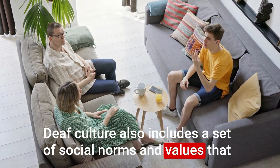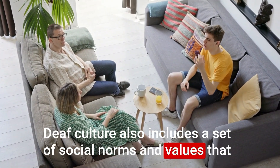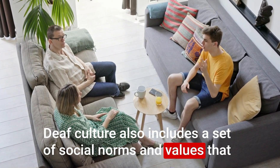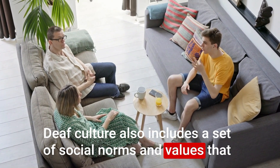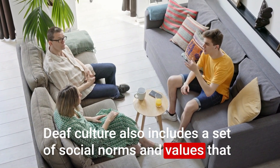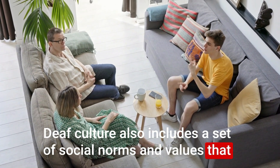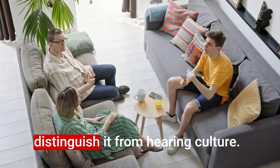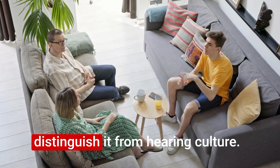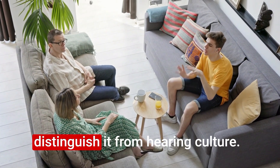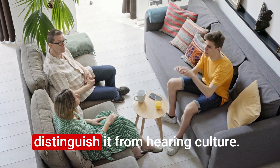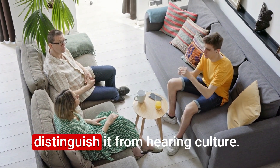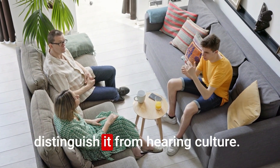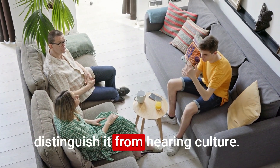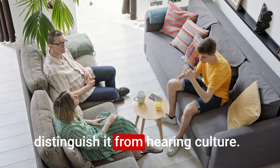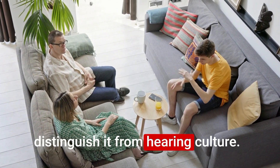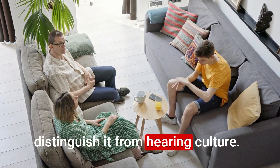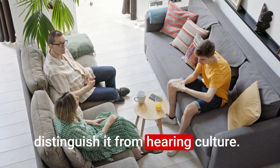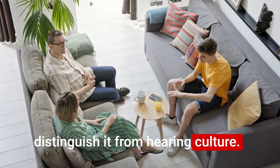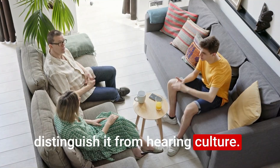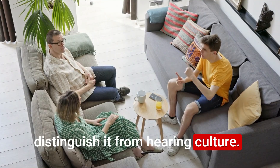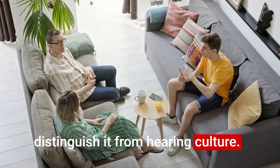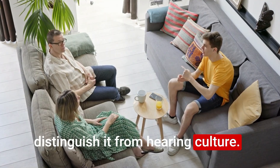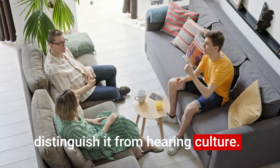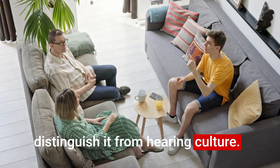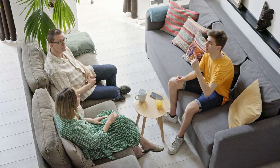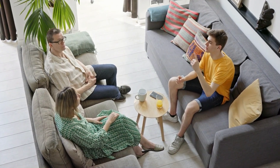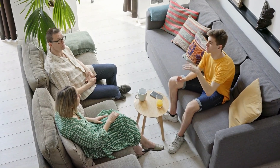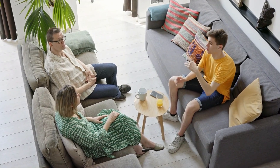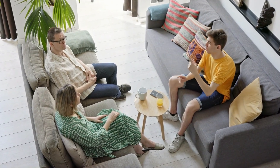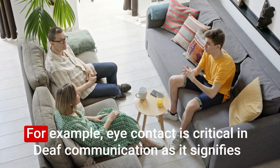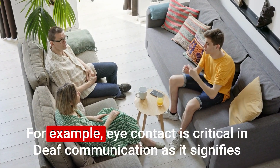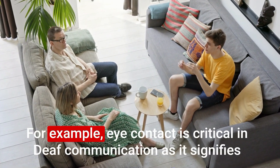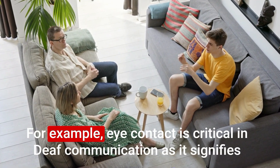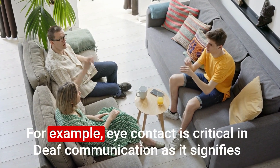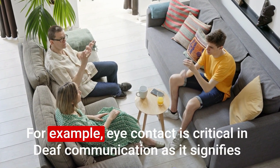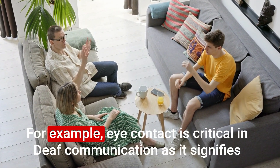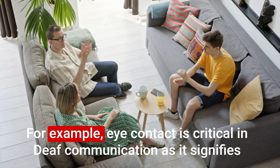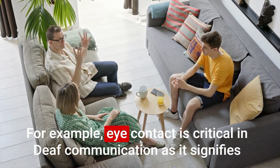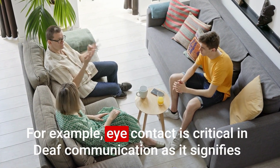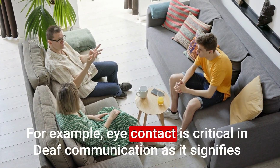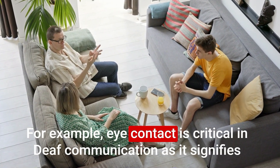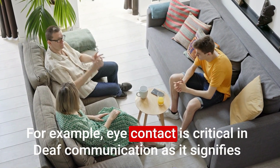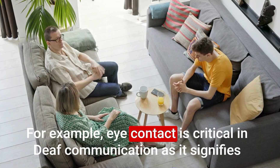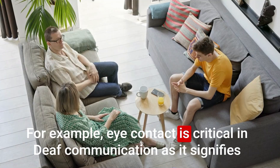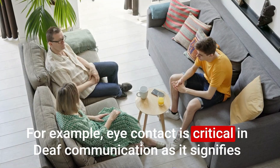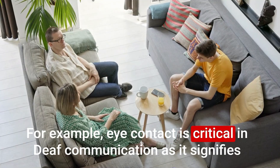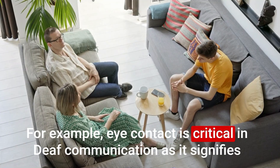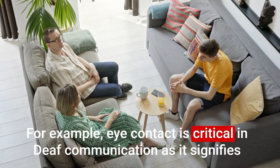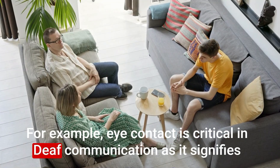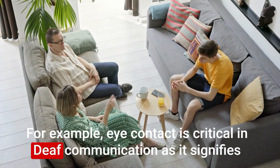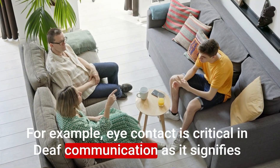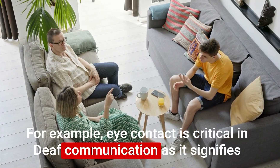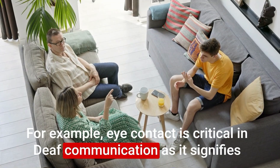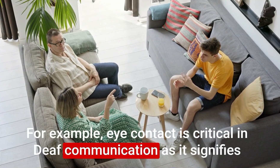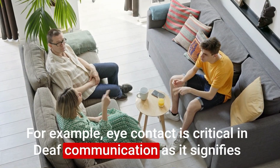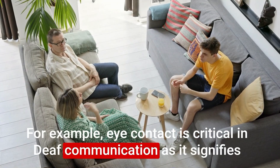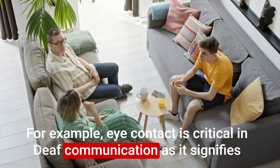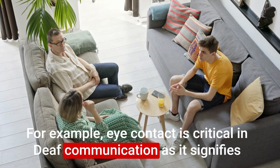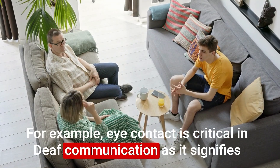values that distinguish it from hearing culture. For example, eye contact is critical in deaf communication